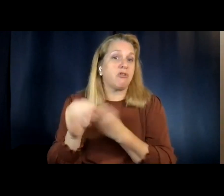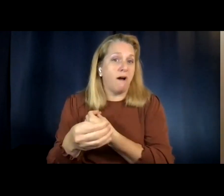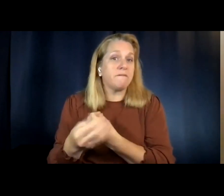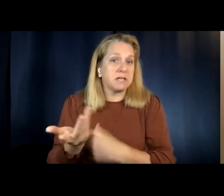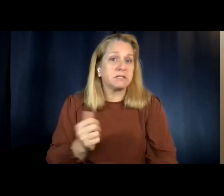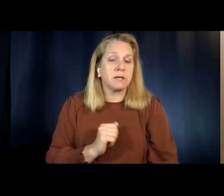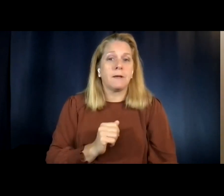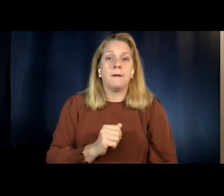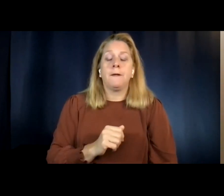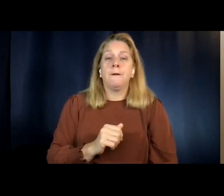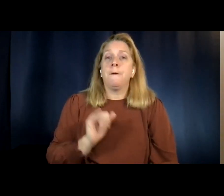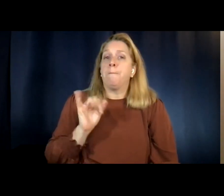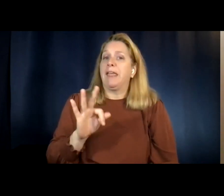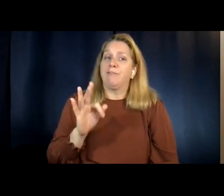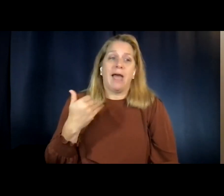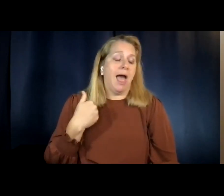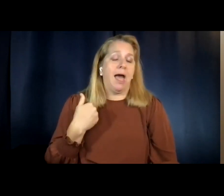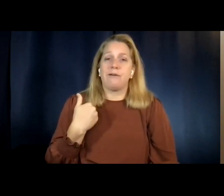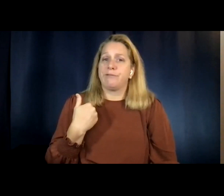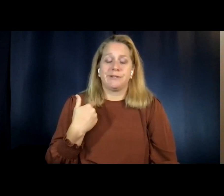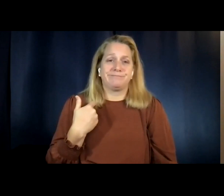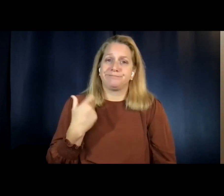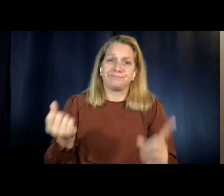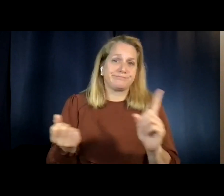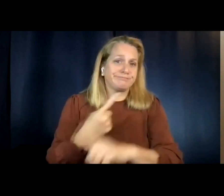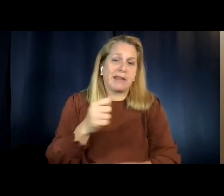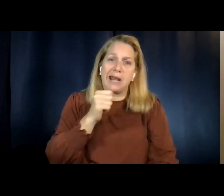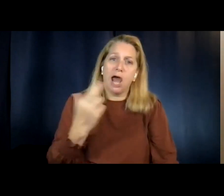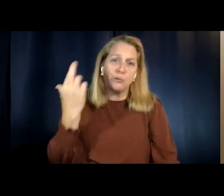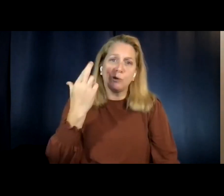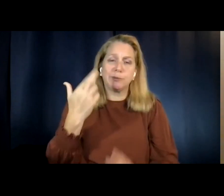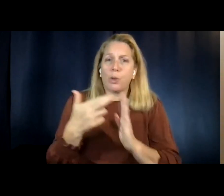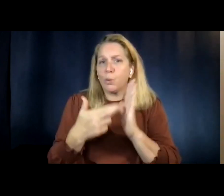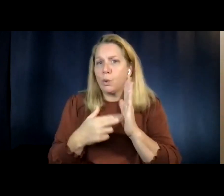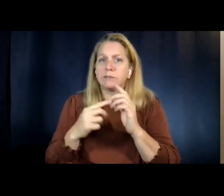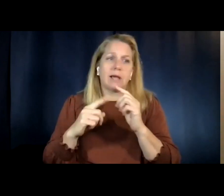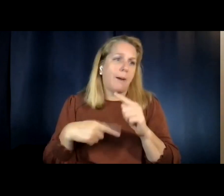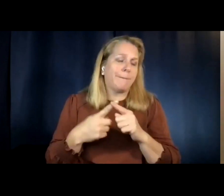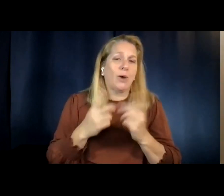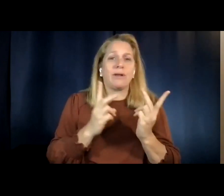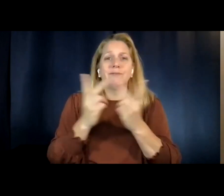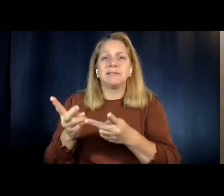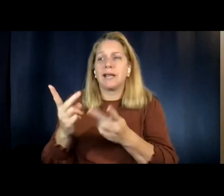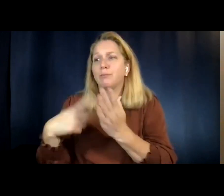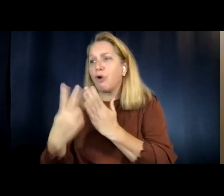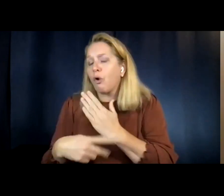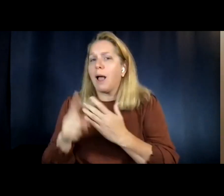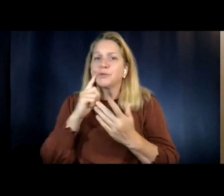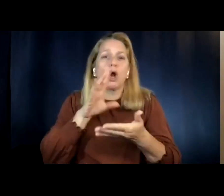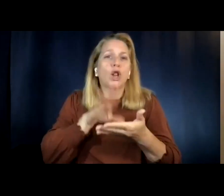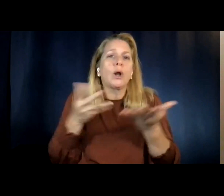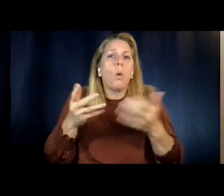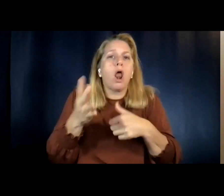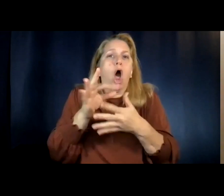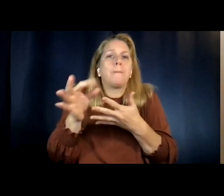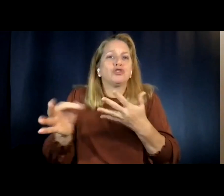If there are unreasonable rules about visiting programs or learning about what programs are available, you